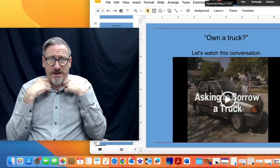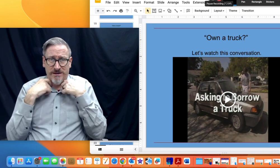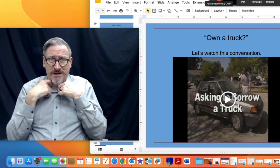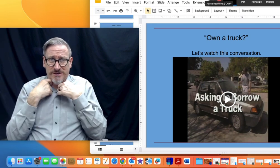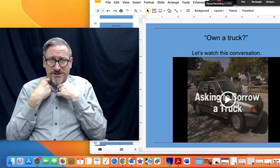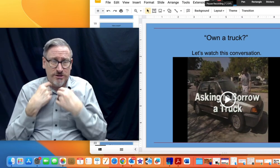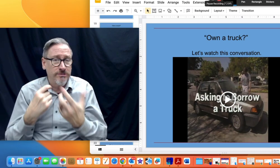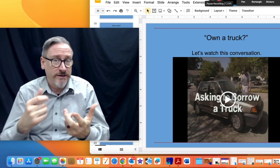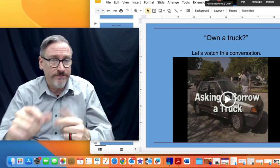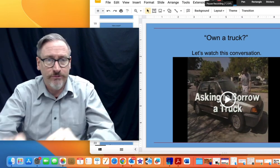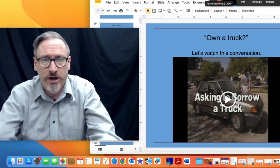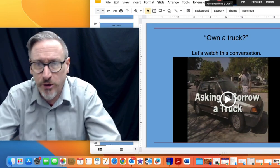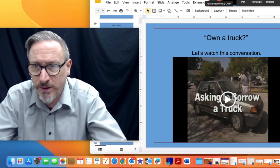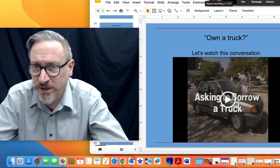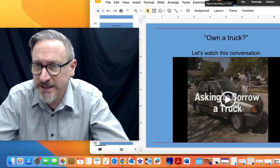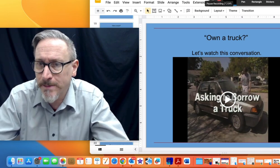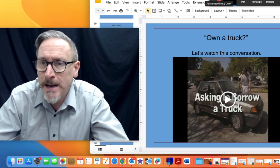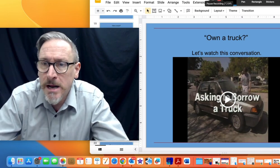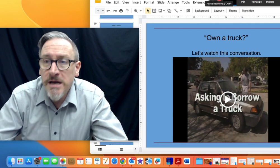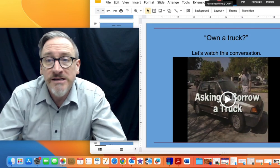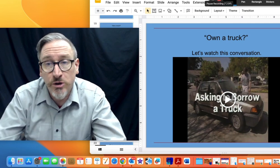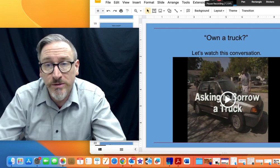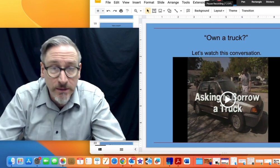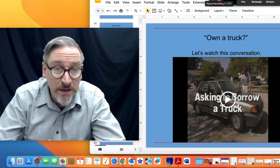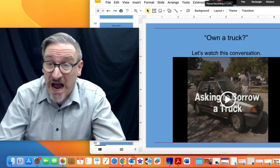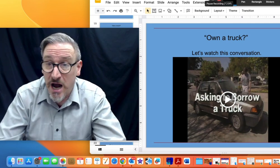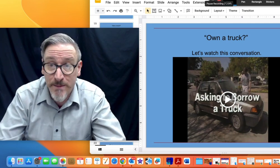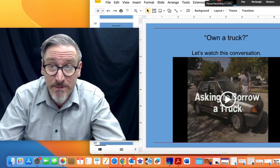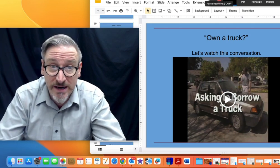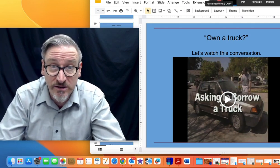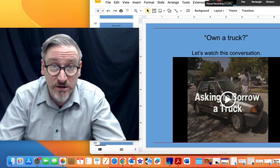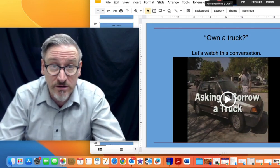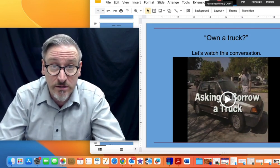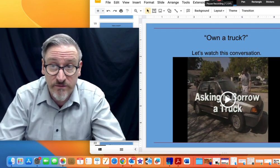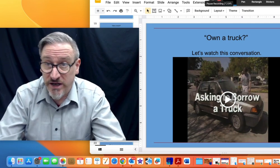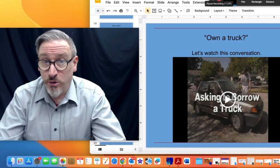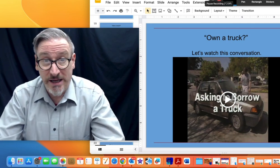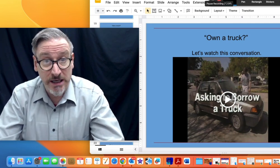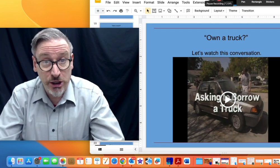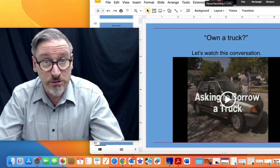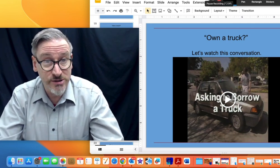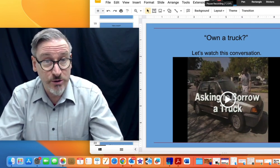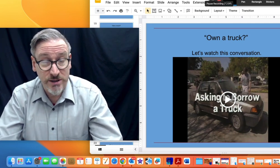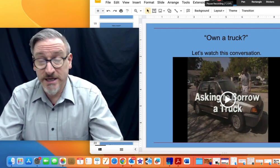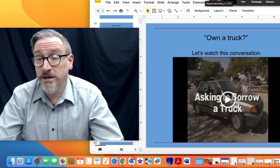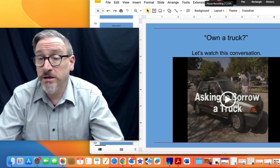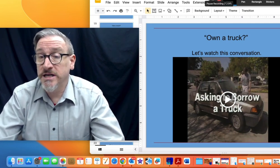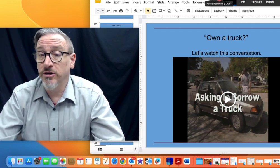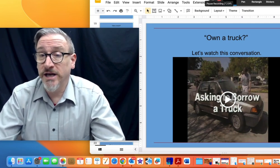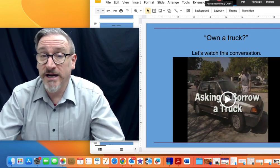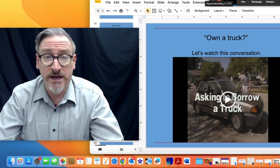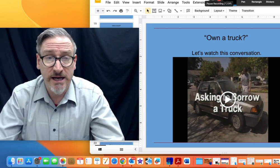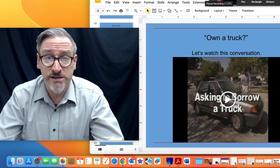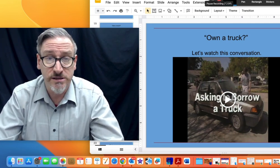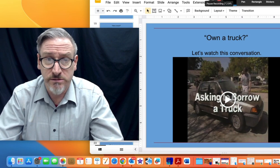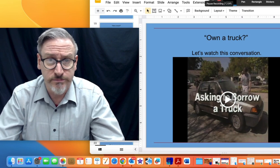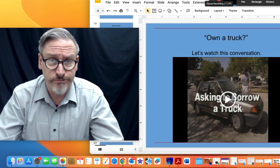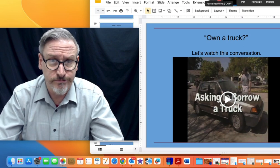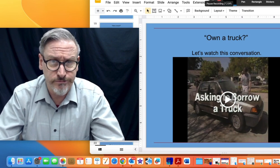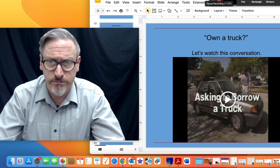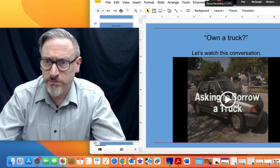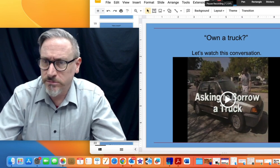not making that decision. We all know people like that. So I'm embedding the video in here so you can take a look at it in